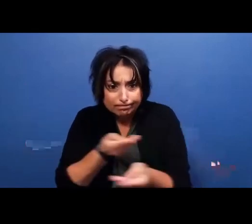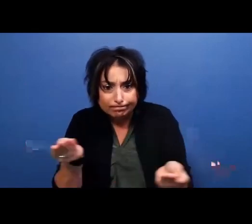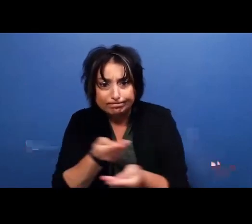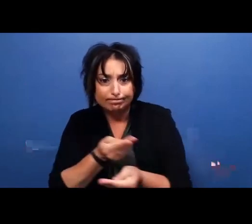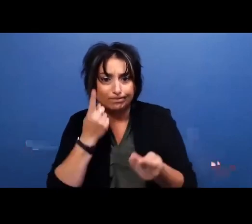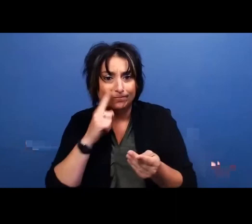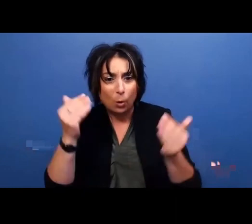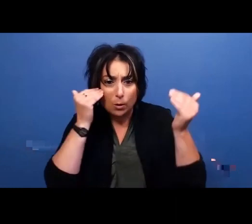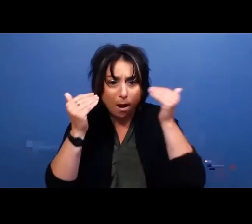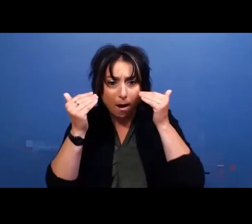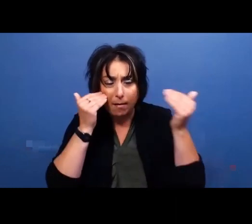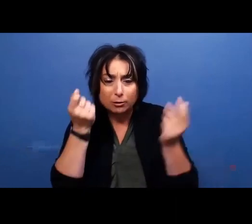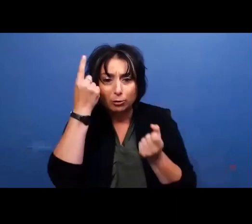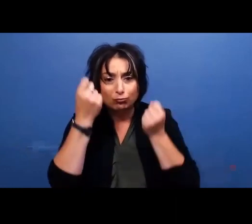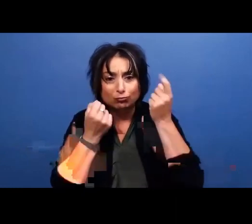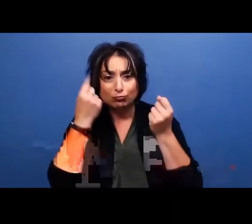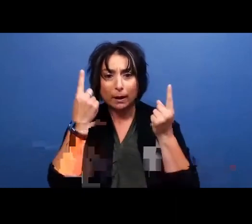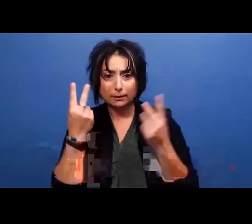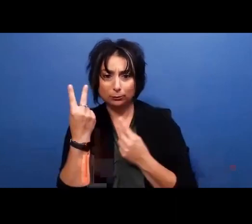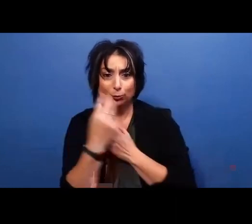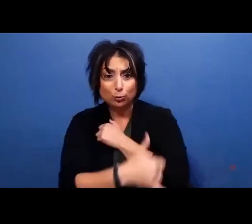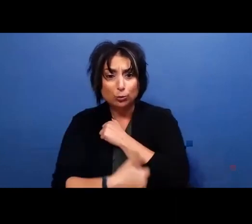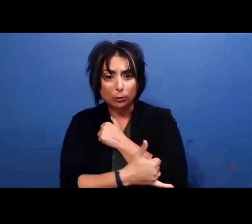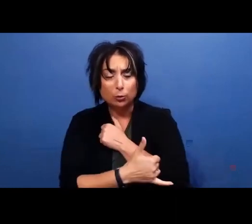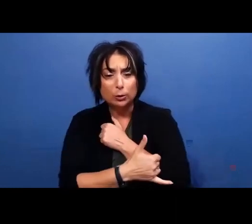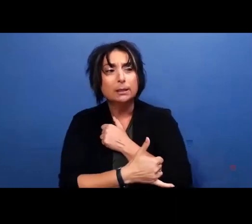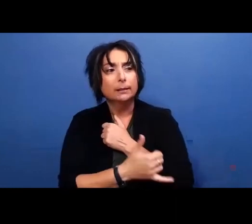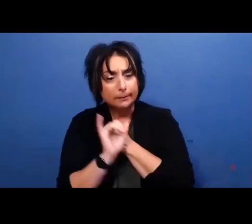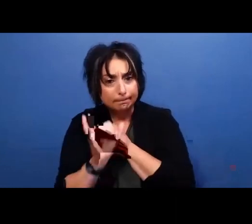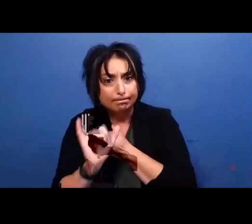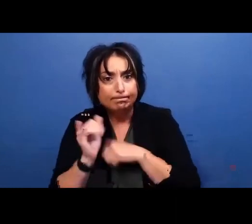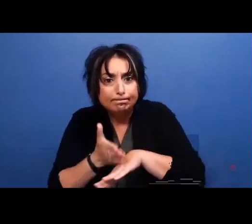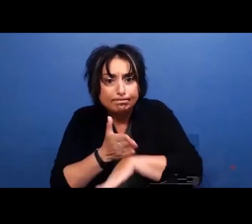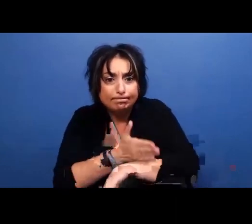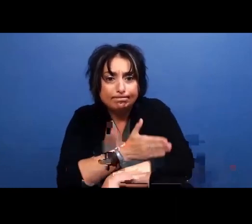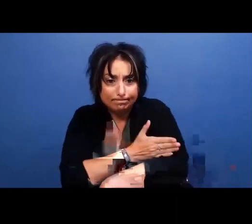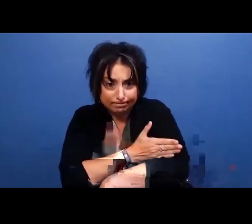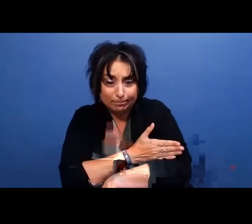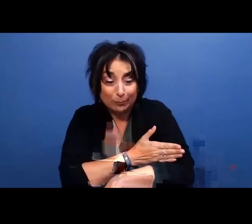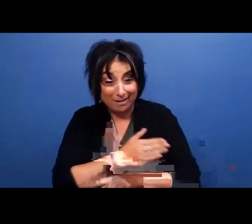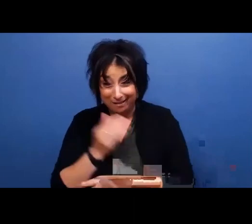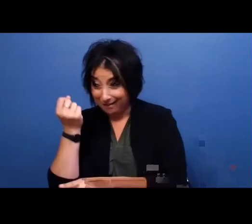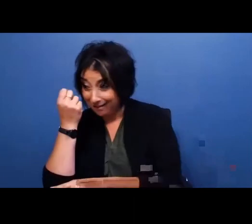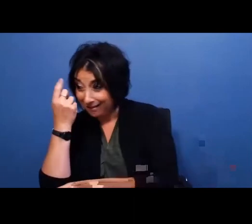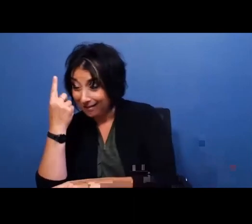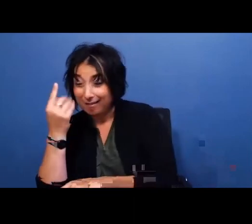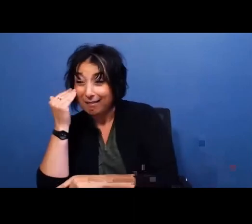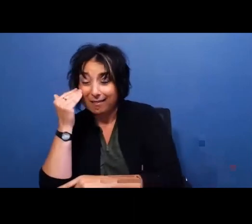and understanding between our two countries, and how that knowledge can help to